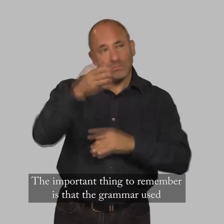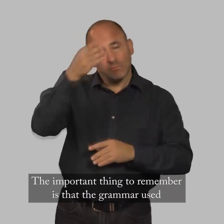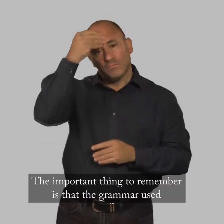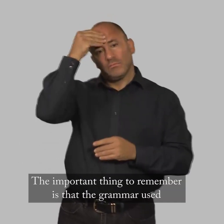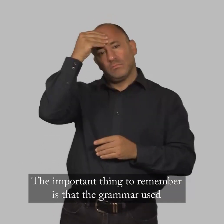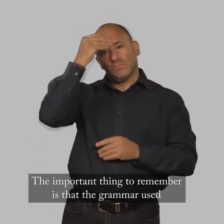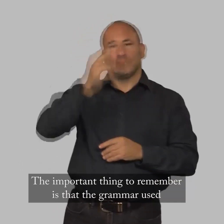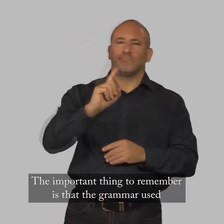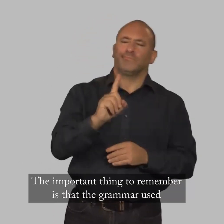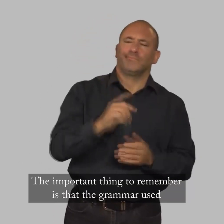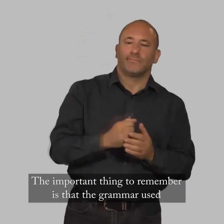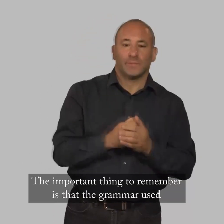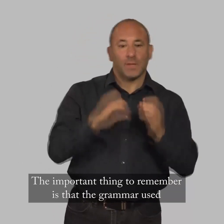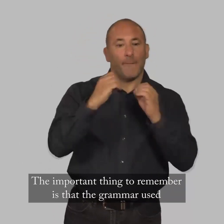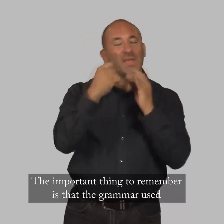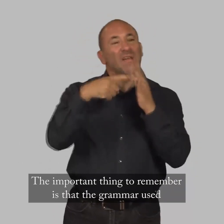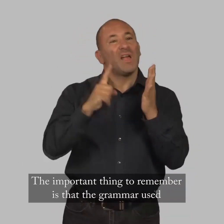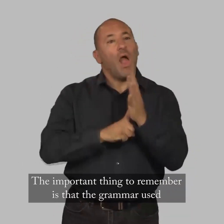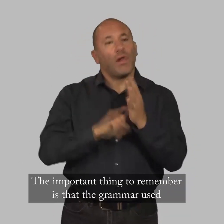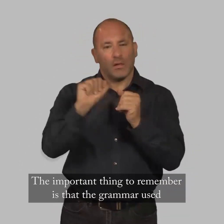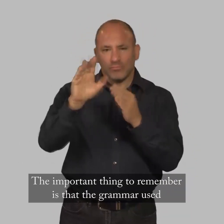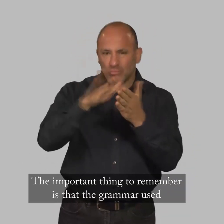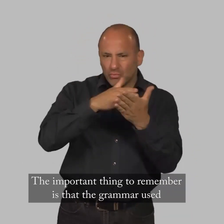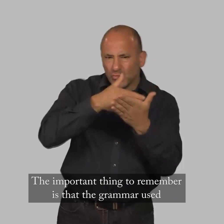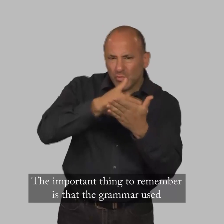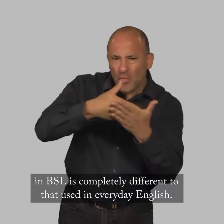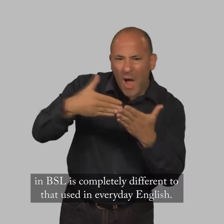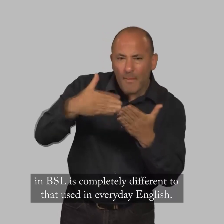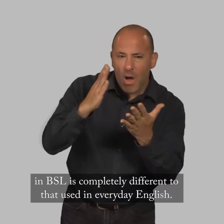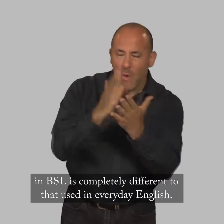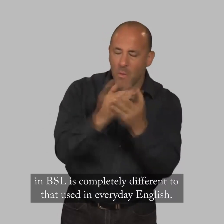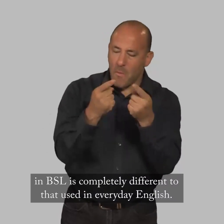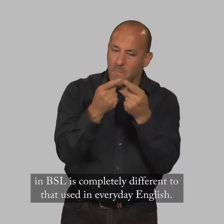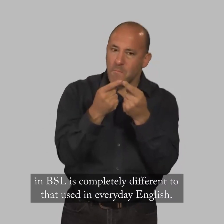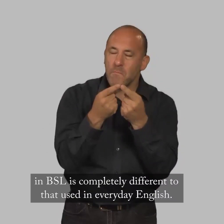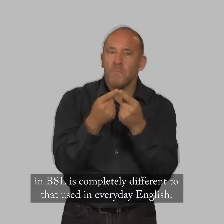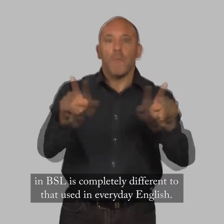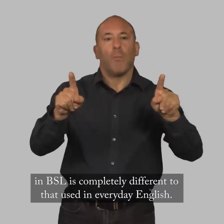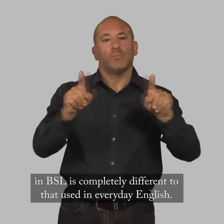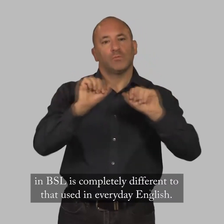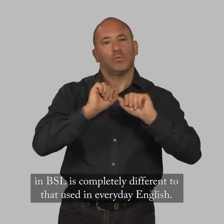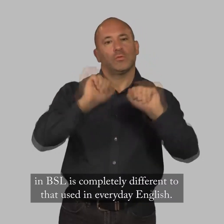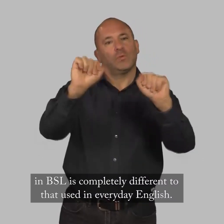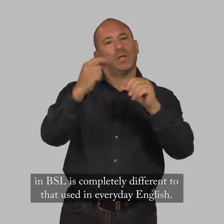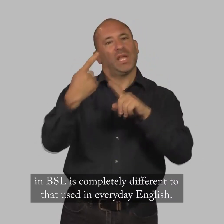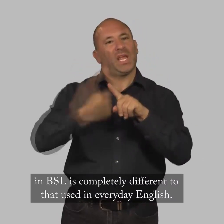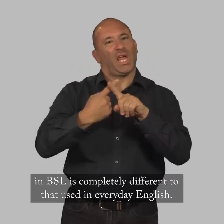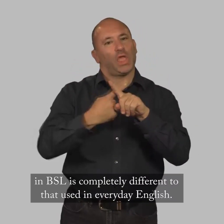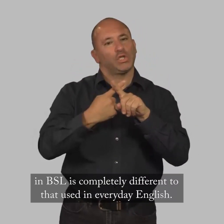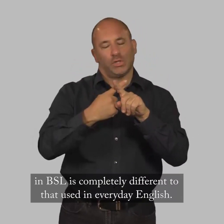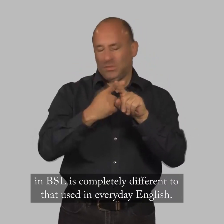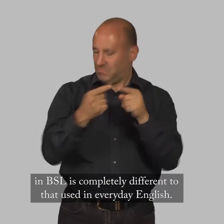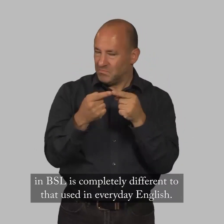The important thing to remember is that the grammar used in BSL is completely different to that used in everyday English.